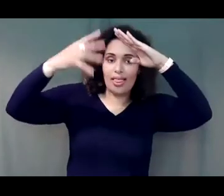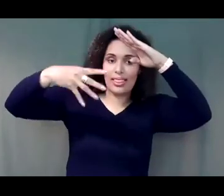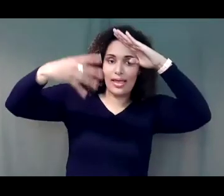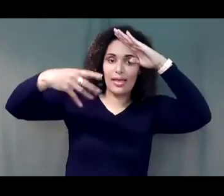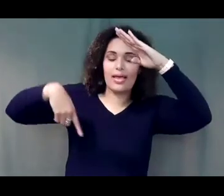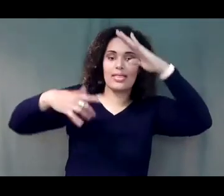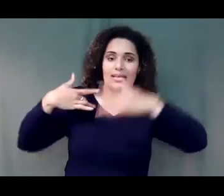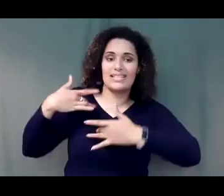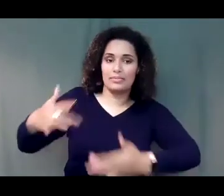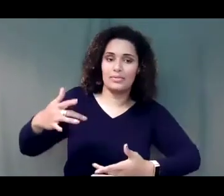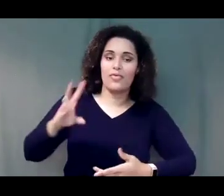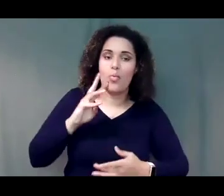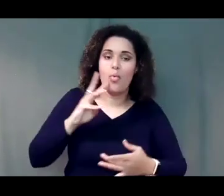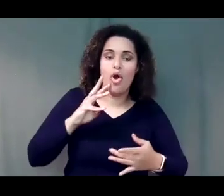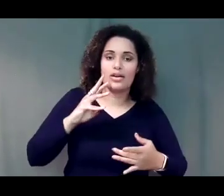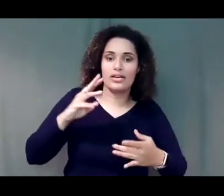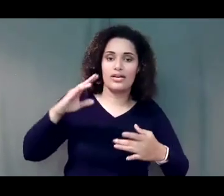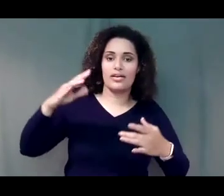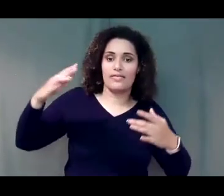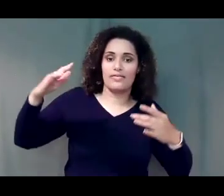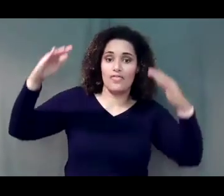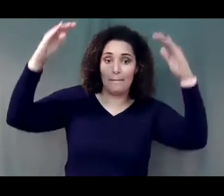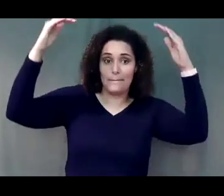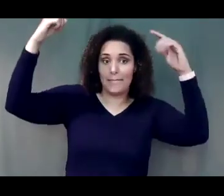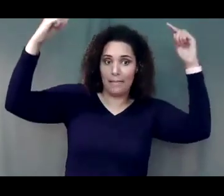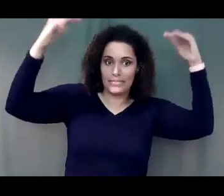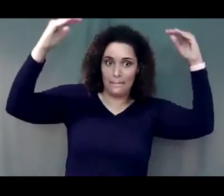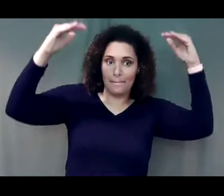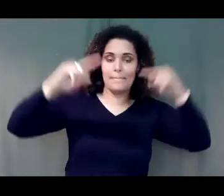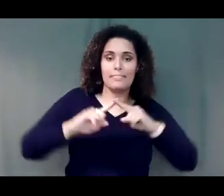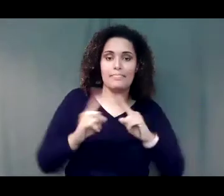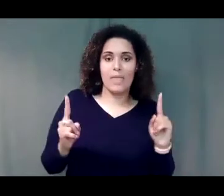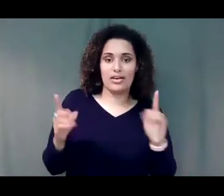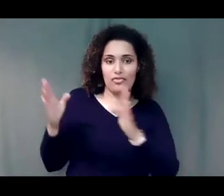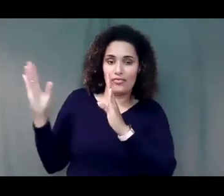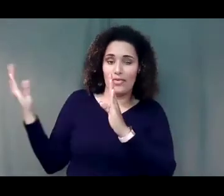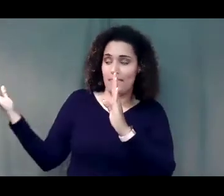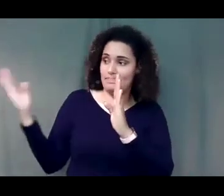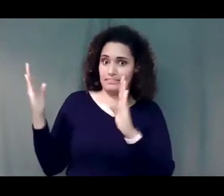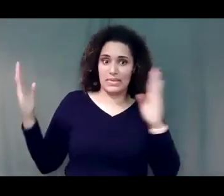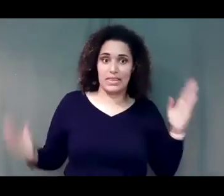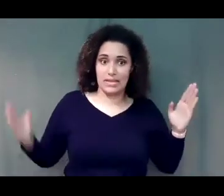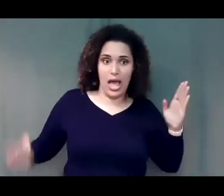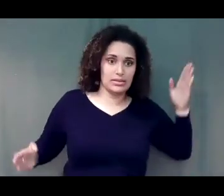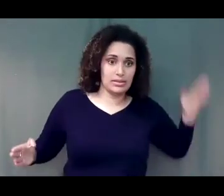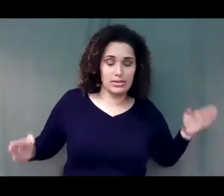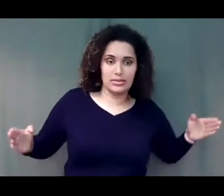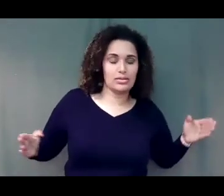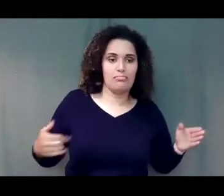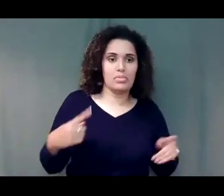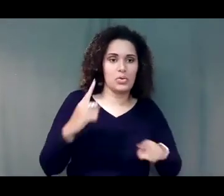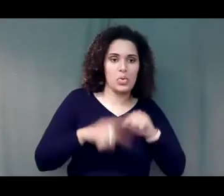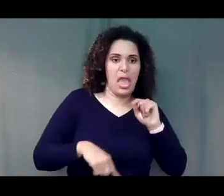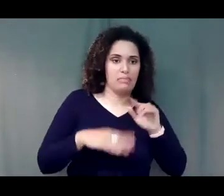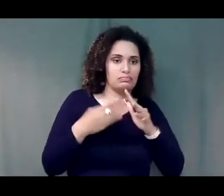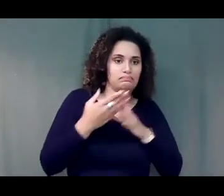from above. From the sides, they're very impermeable, and it just, again, it has to do with the way that